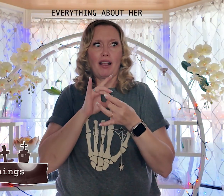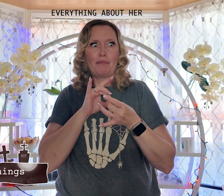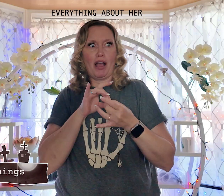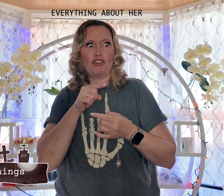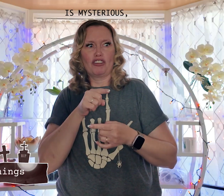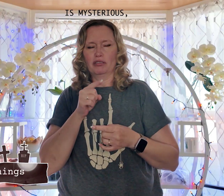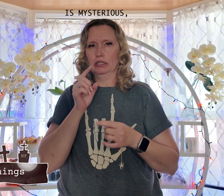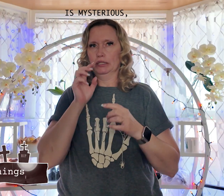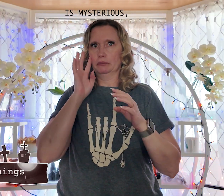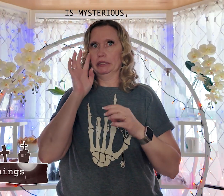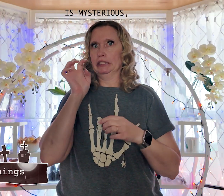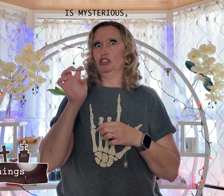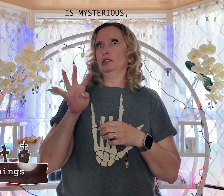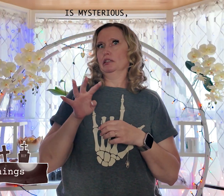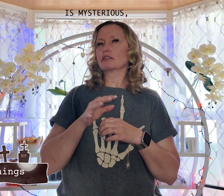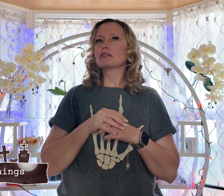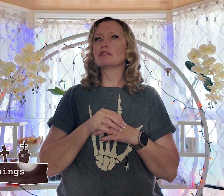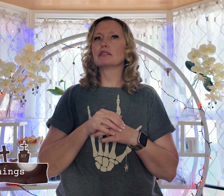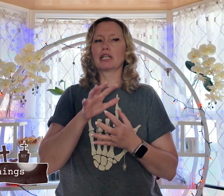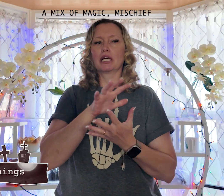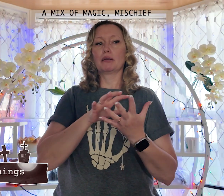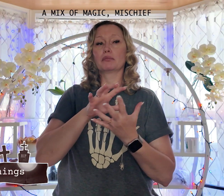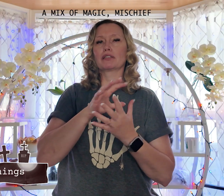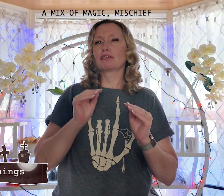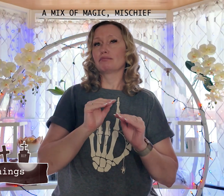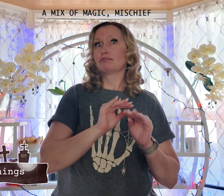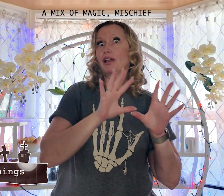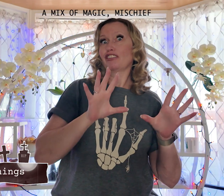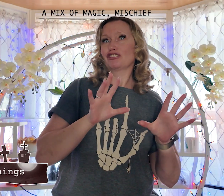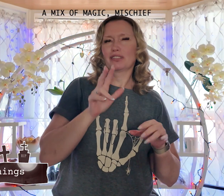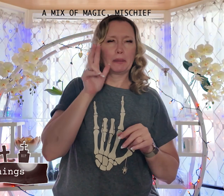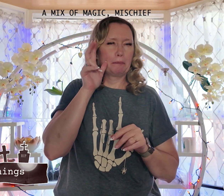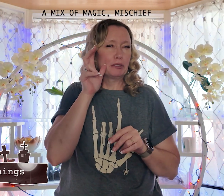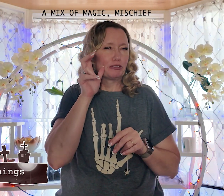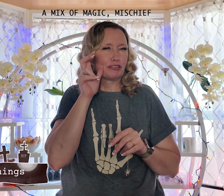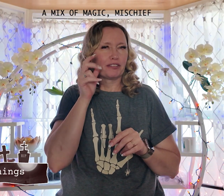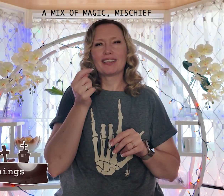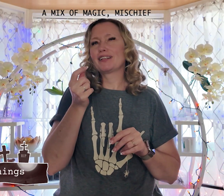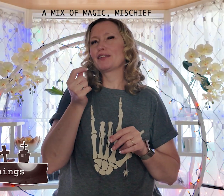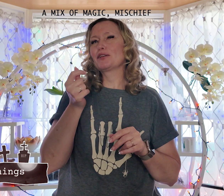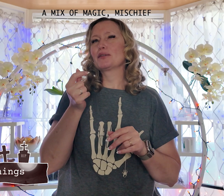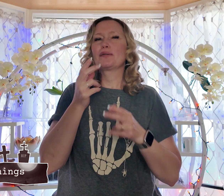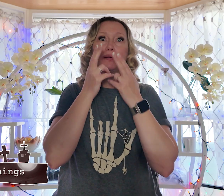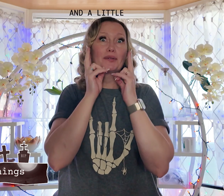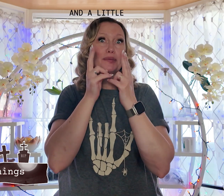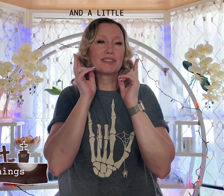about her is mysterious, a mix of magic, mischief, and a